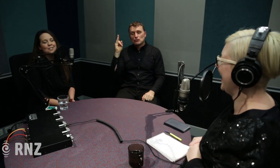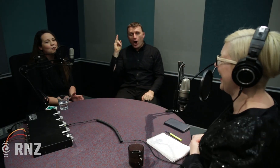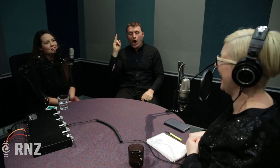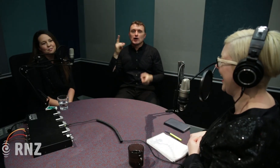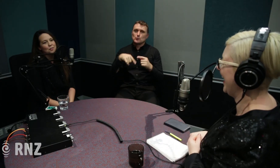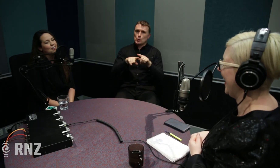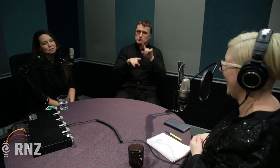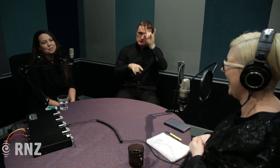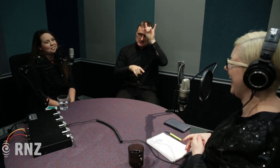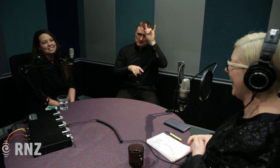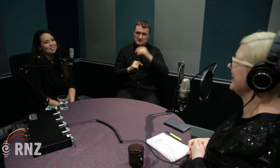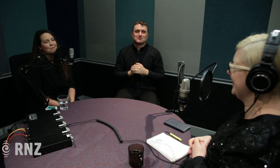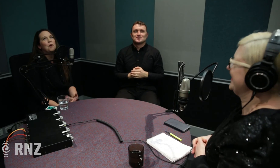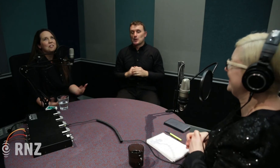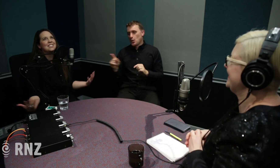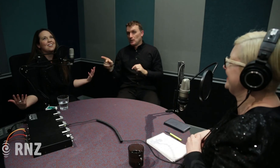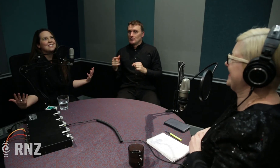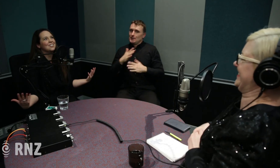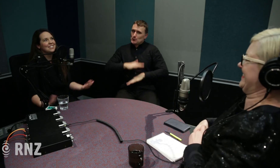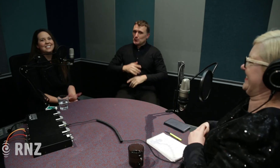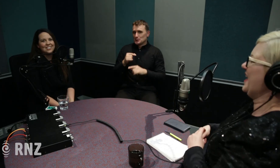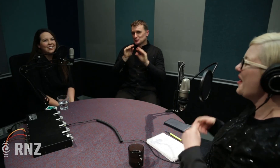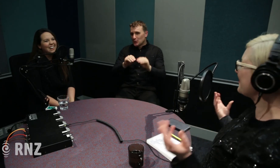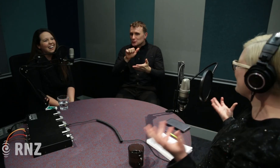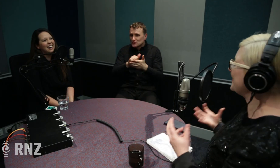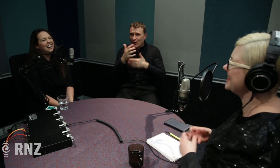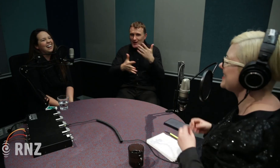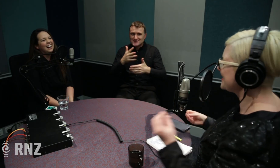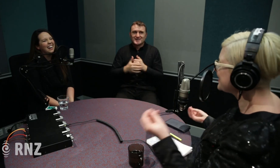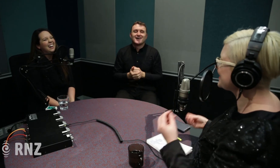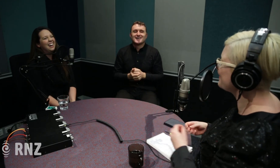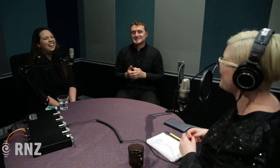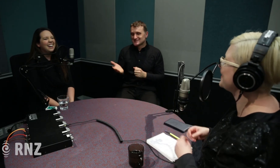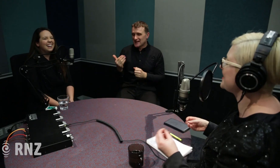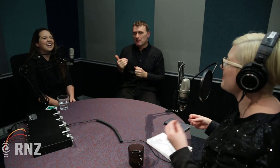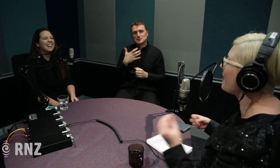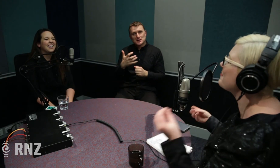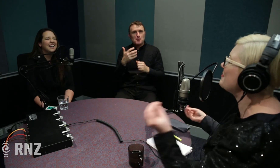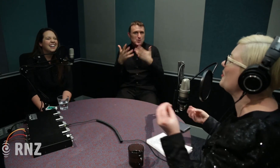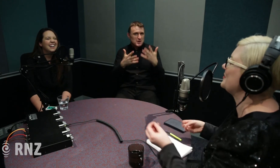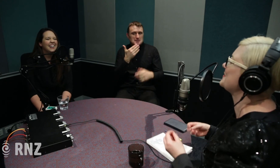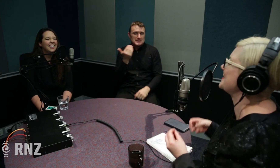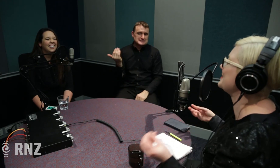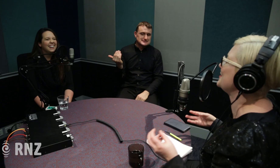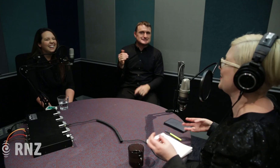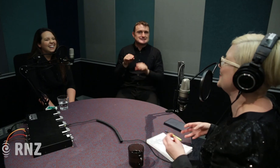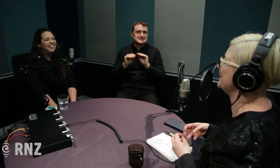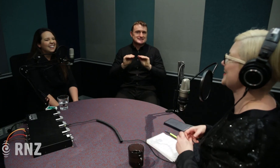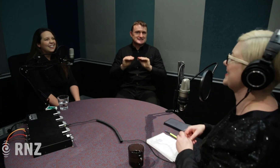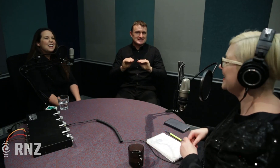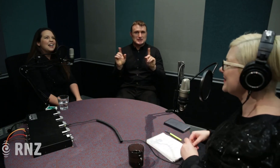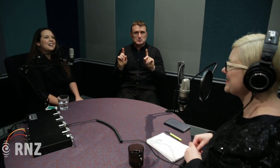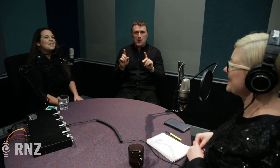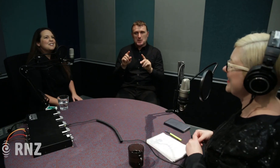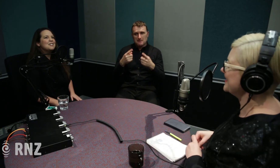community is so thankful that I've taught you that side of all the sides I could teach you. Well, come on then, teach us a few others that might be important to us in the musical